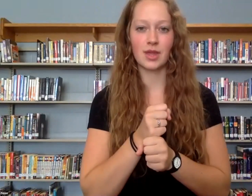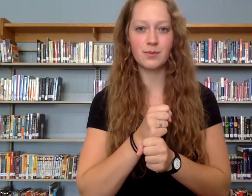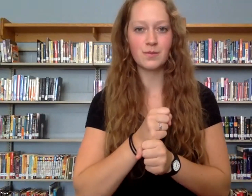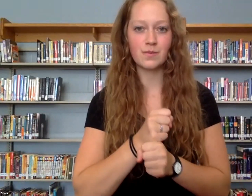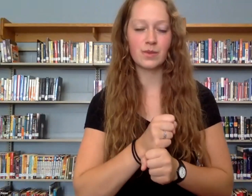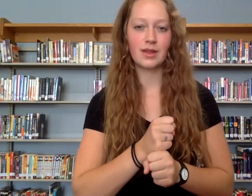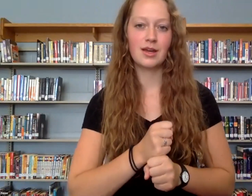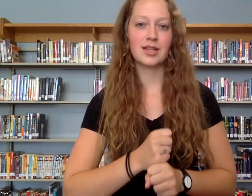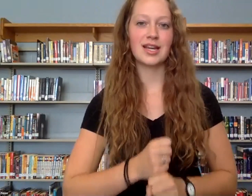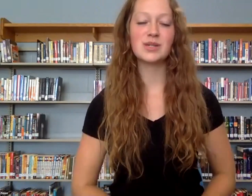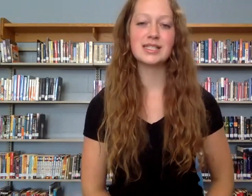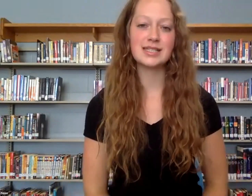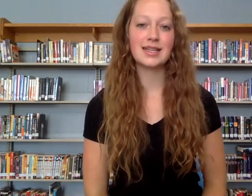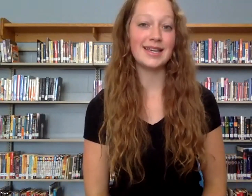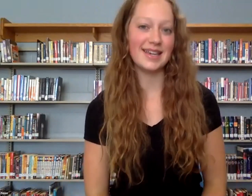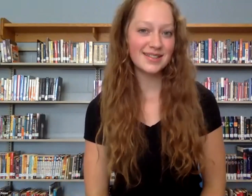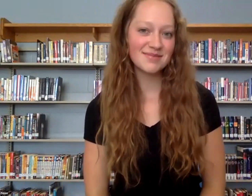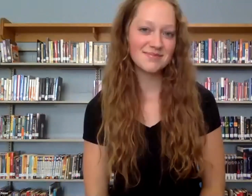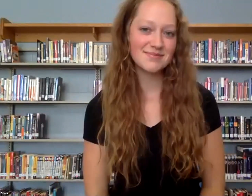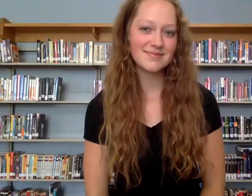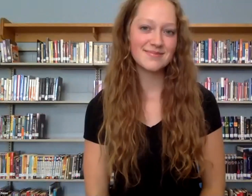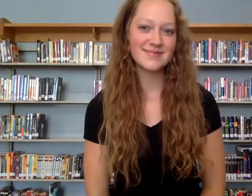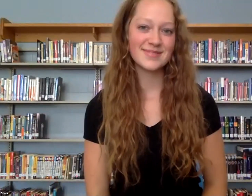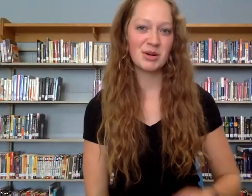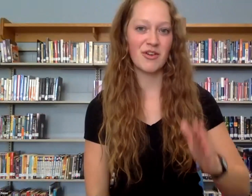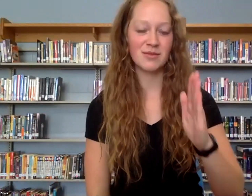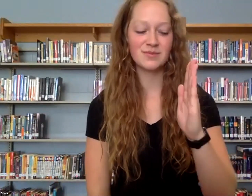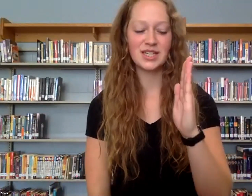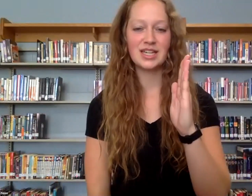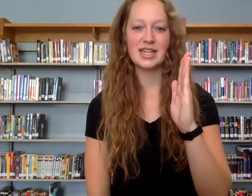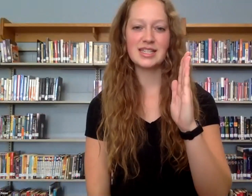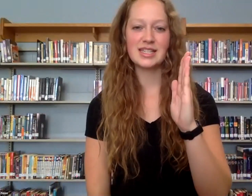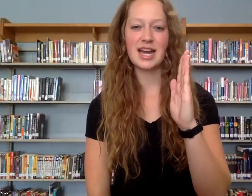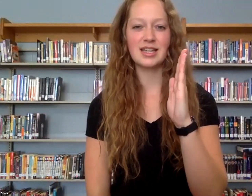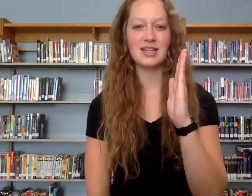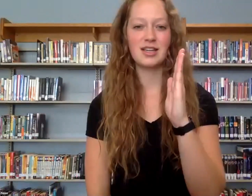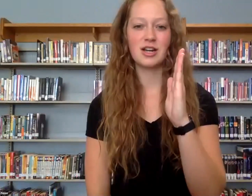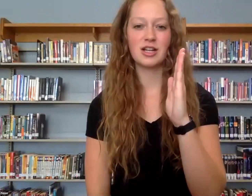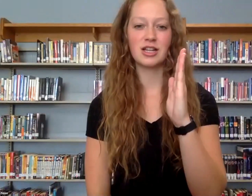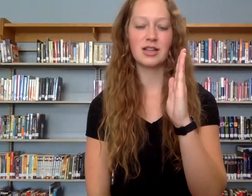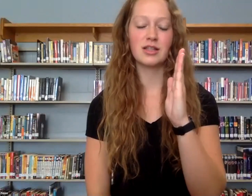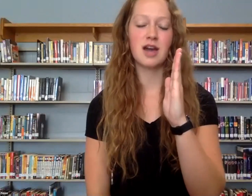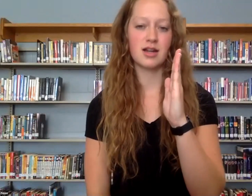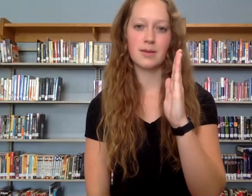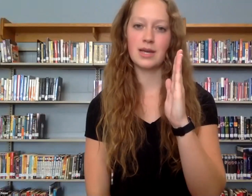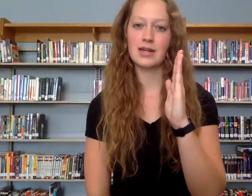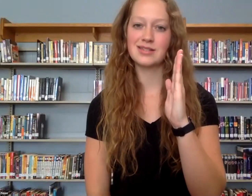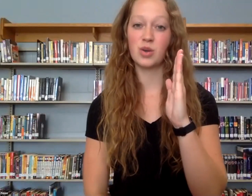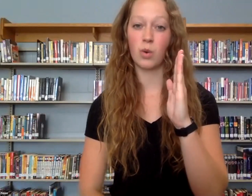Okay. The next one is key. Okay. It's pretty fun. It's kind of like your non-dominant hand is the